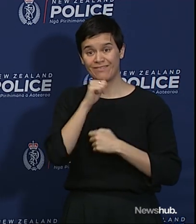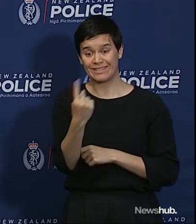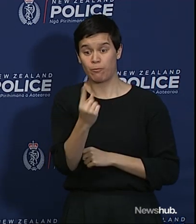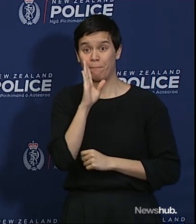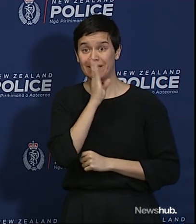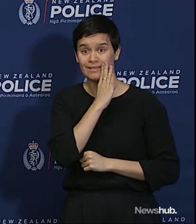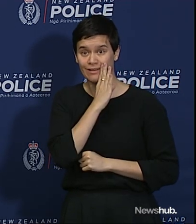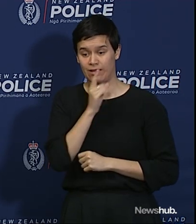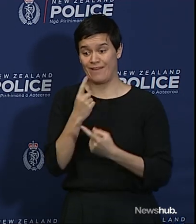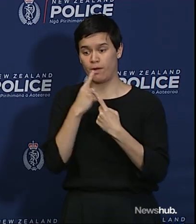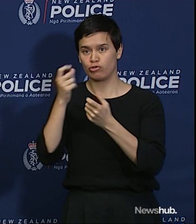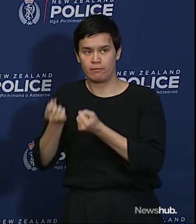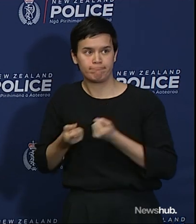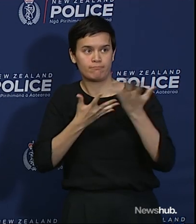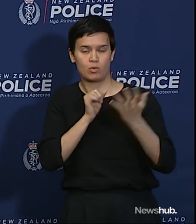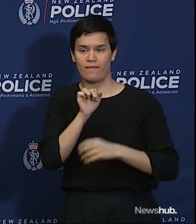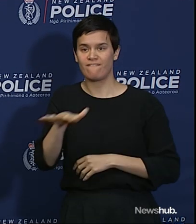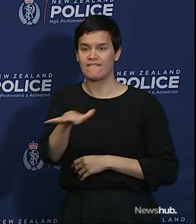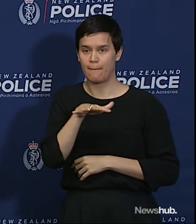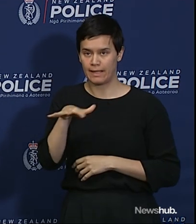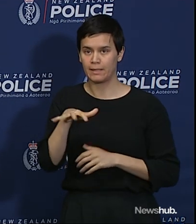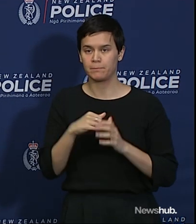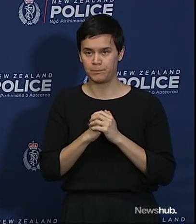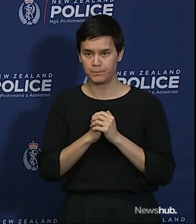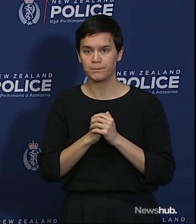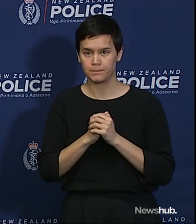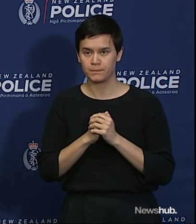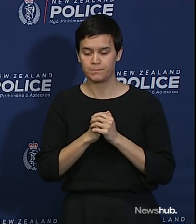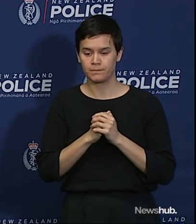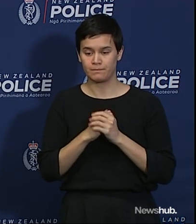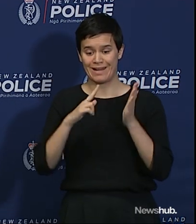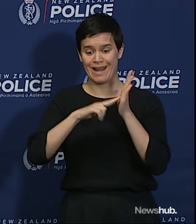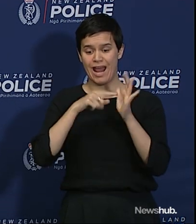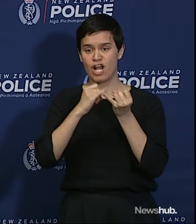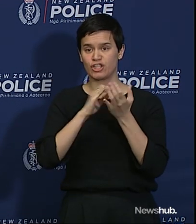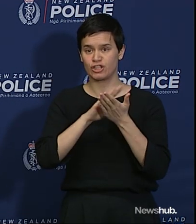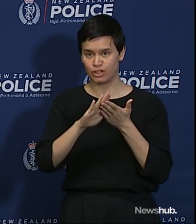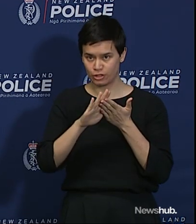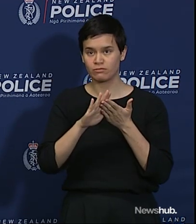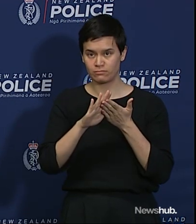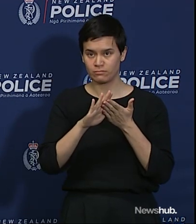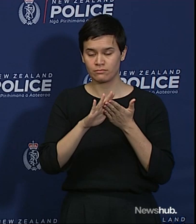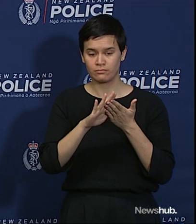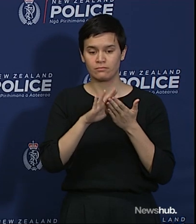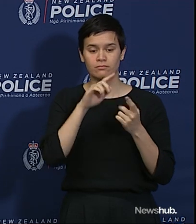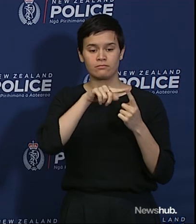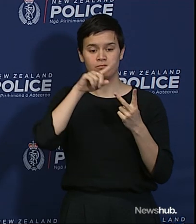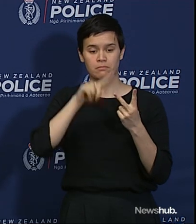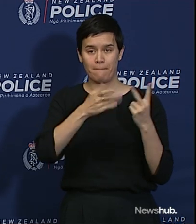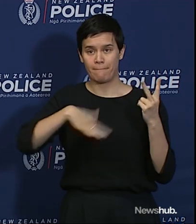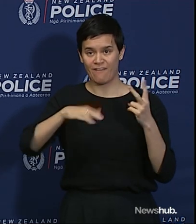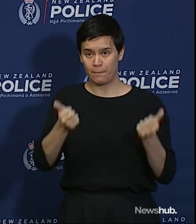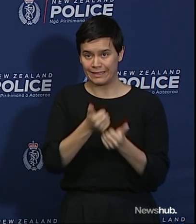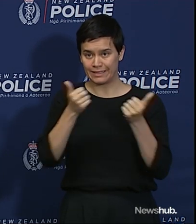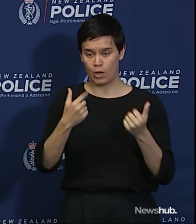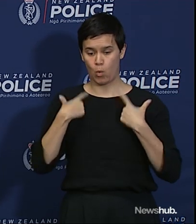persons. Ngāti Awa Social Health Services, also called NASH, the Bay of Plenty Welfare